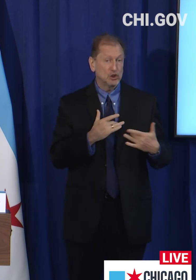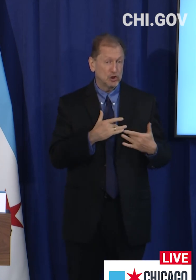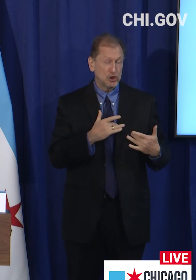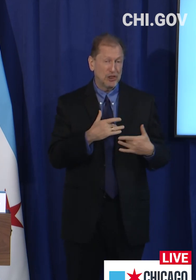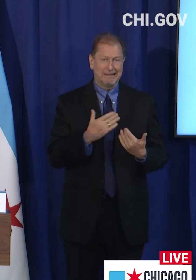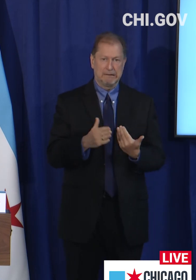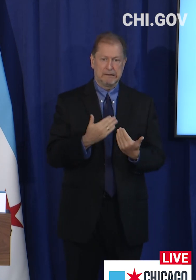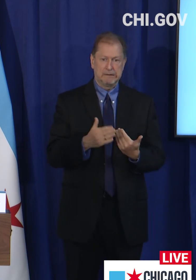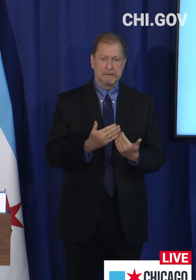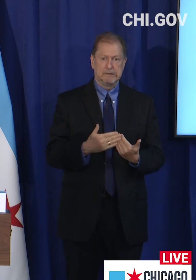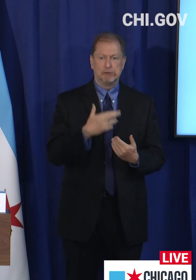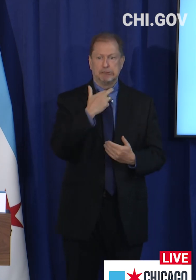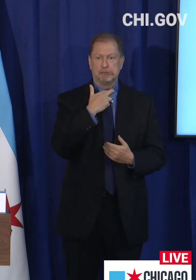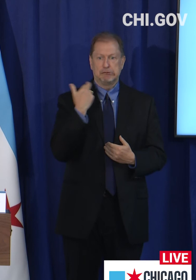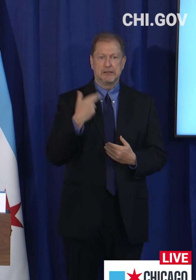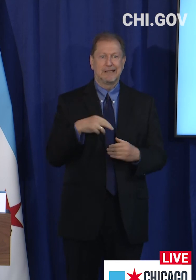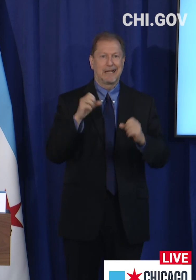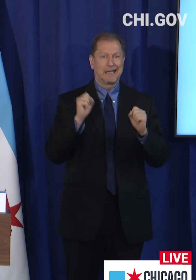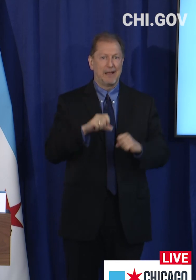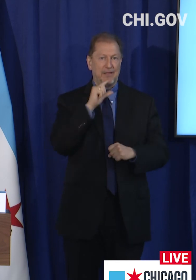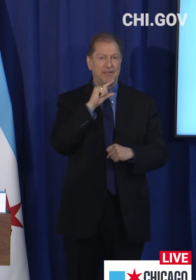event.